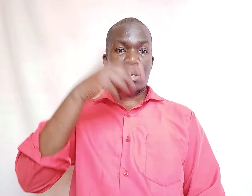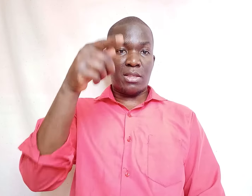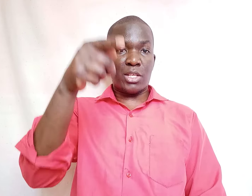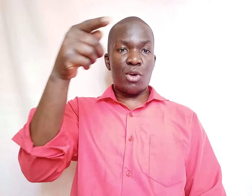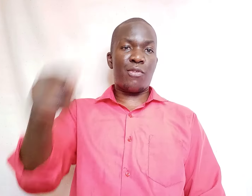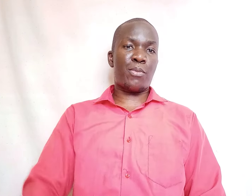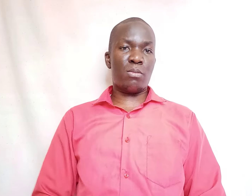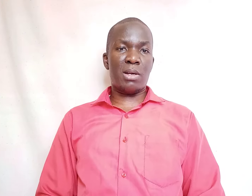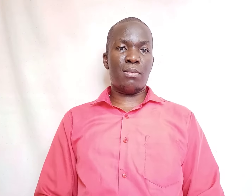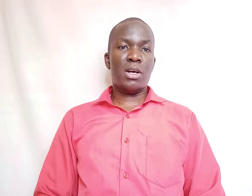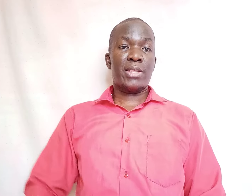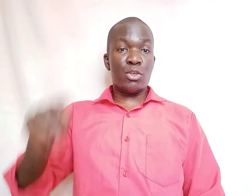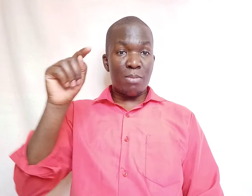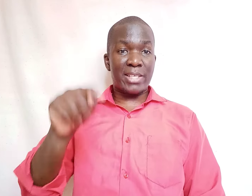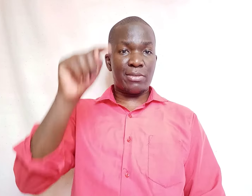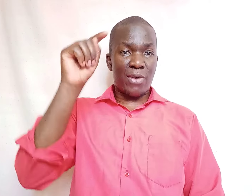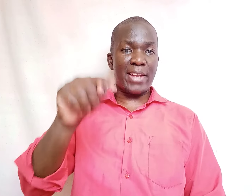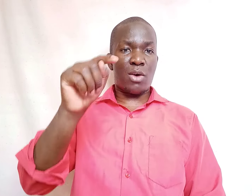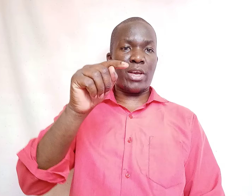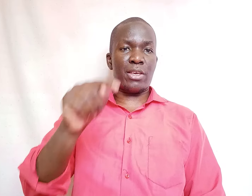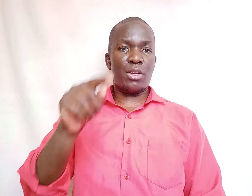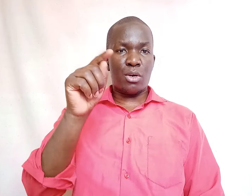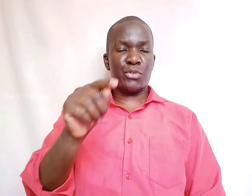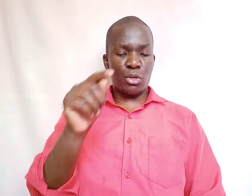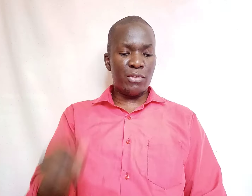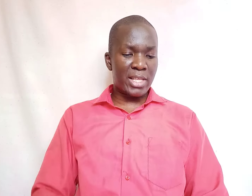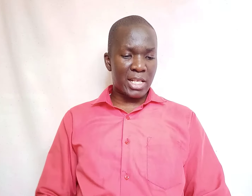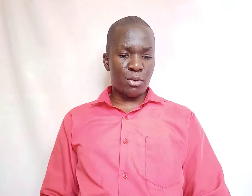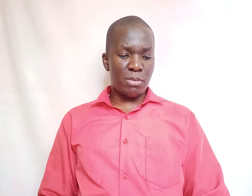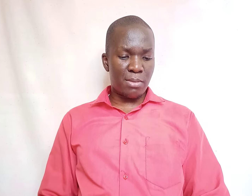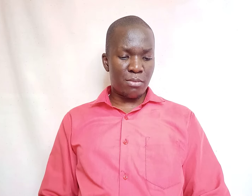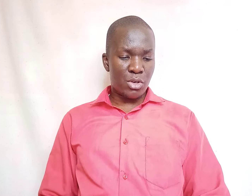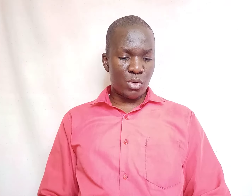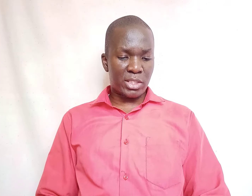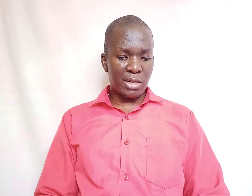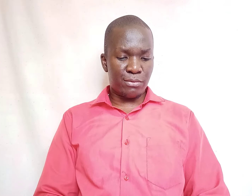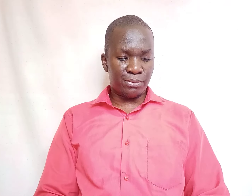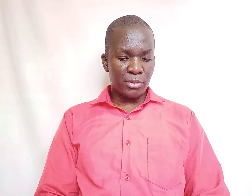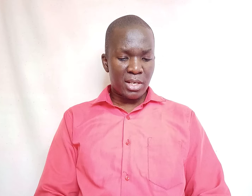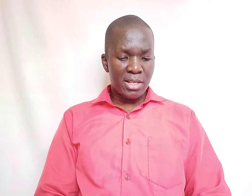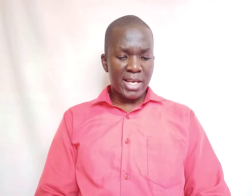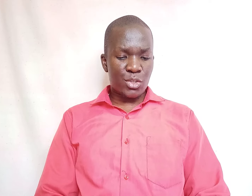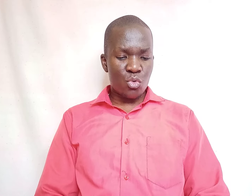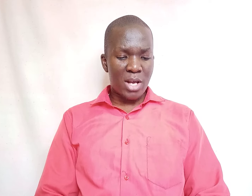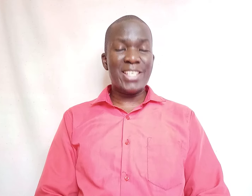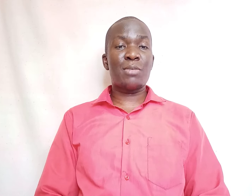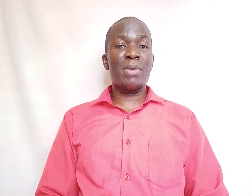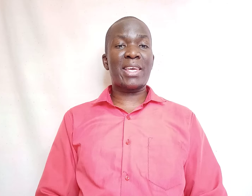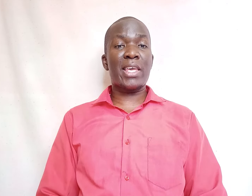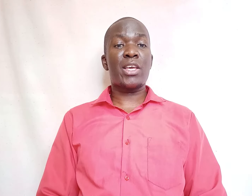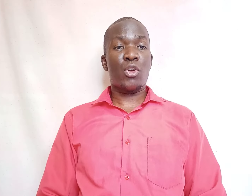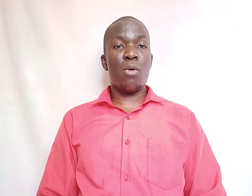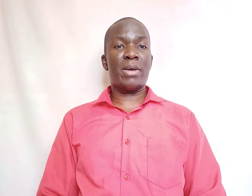Then you have a problem. Then you must find a way of solving that problem yourself. The next one is making